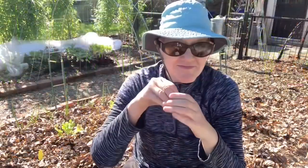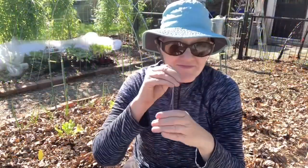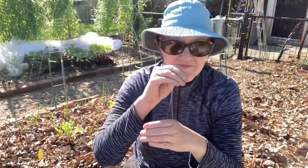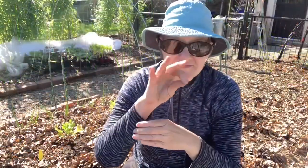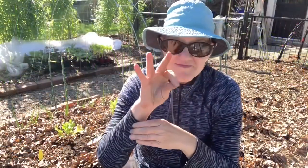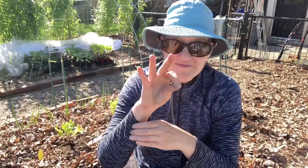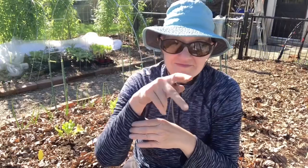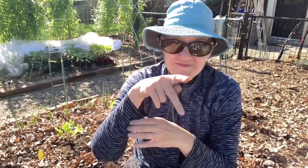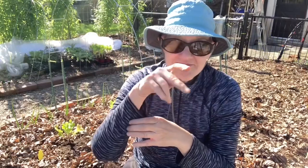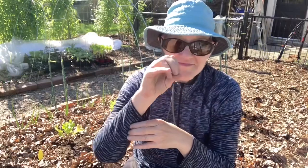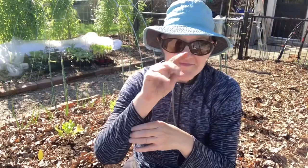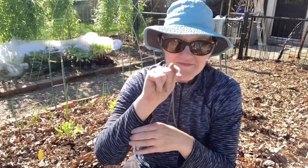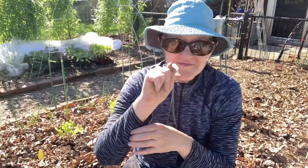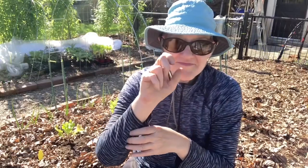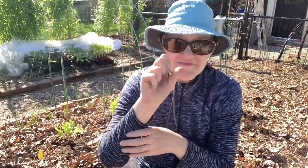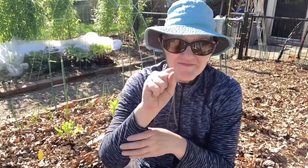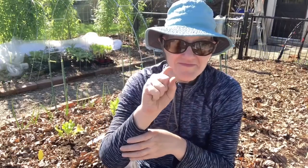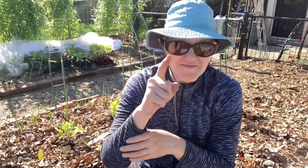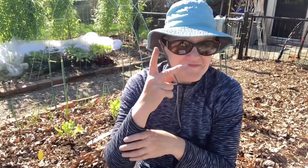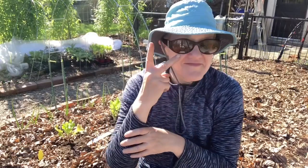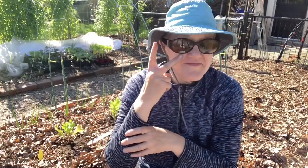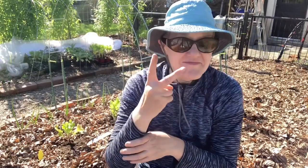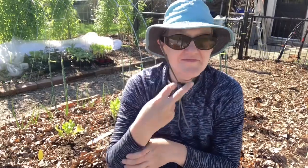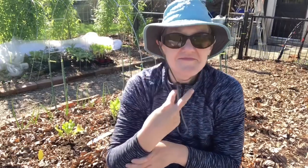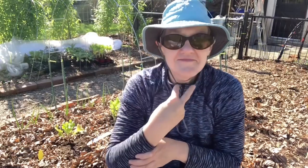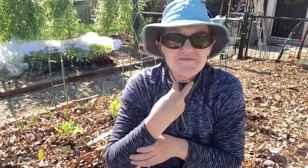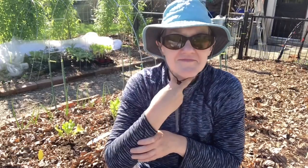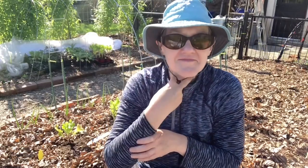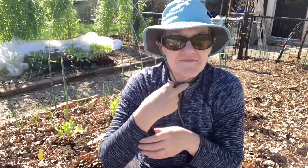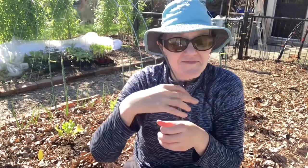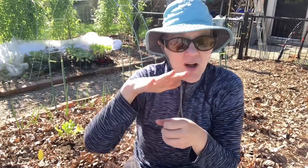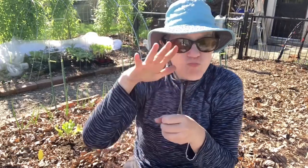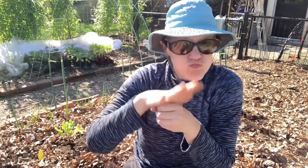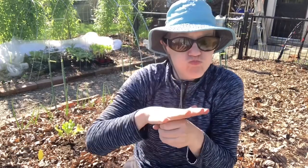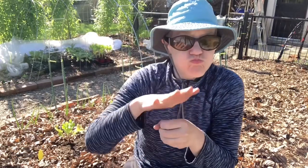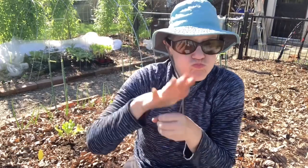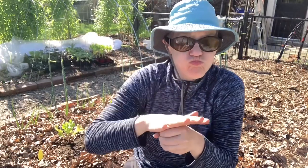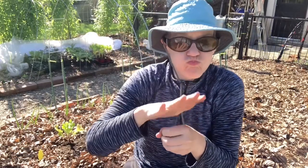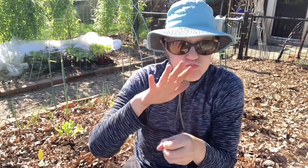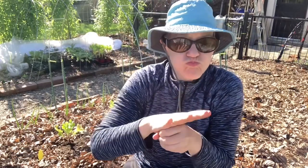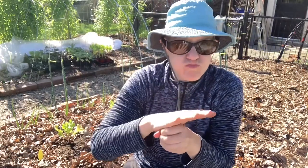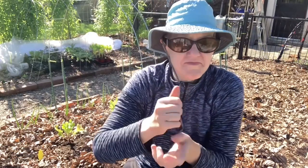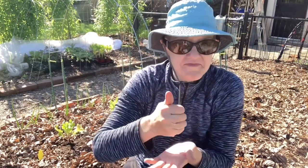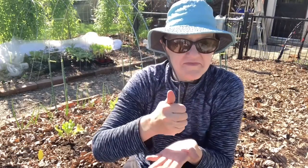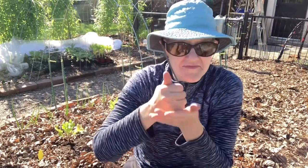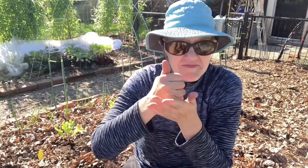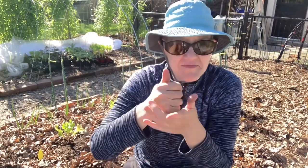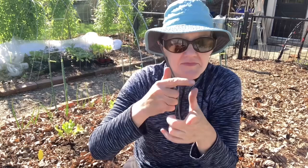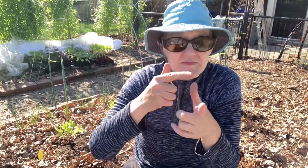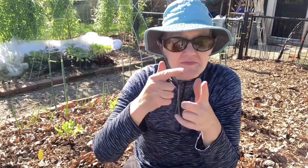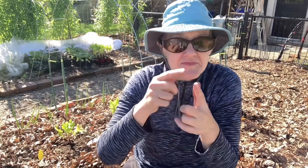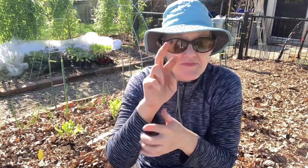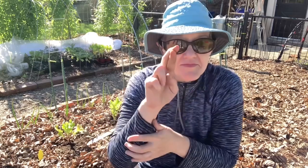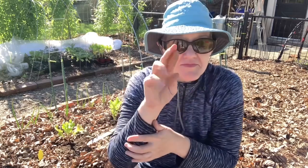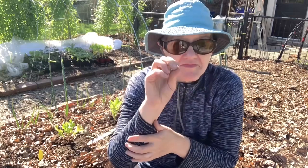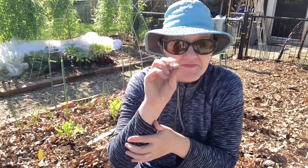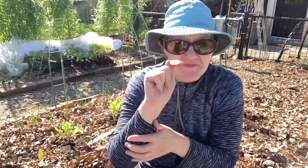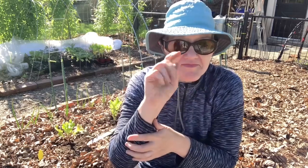These were really ready to get out of those pots. See how they were stuck in there and had to really bang it on the bottom. And